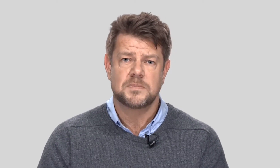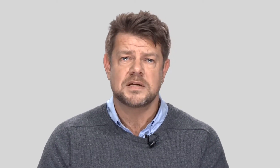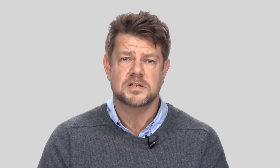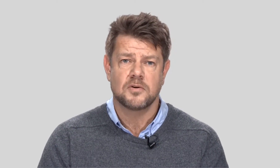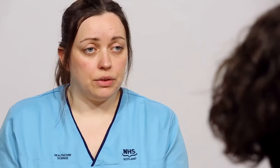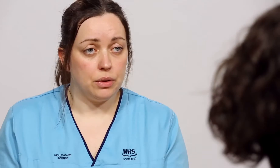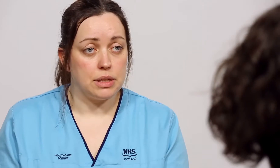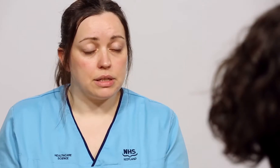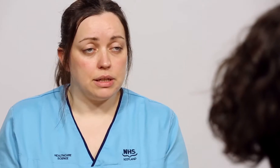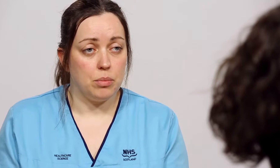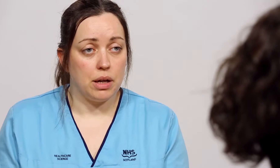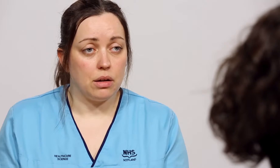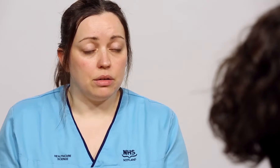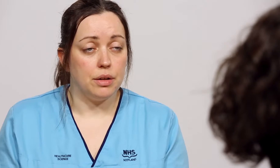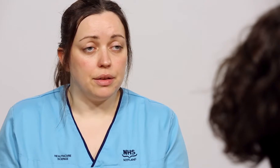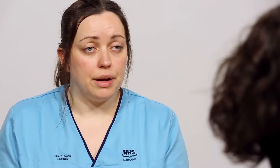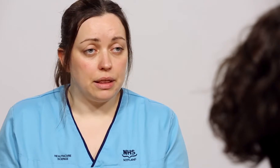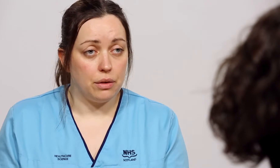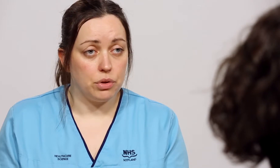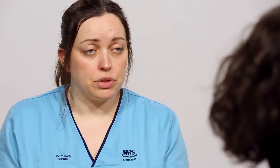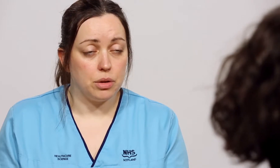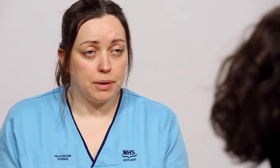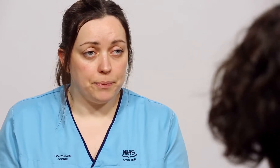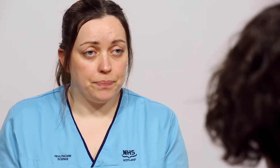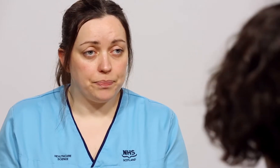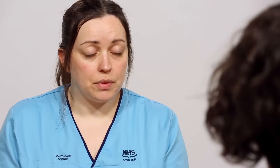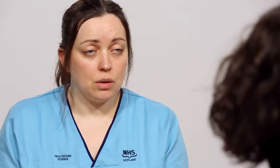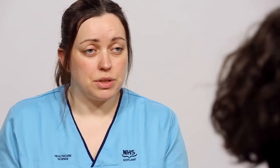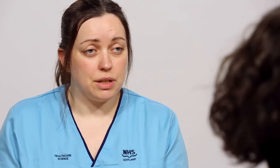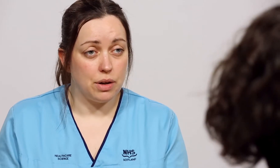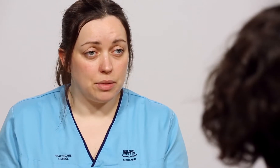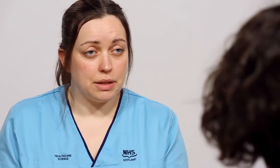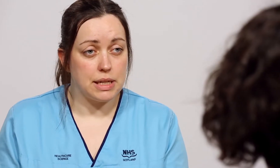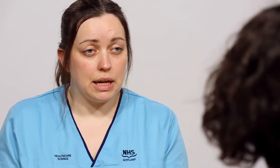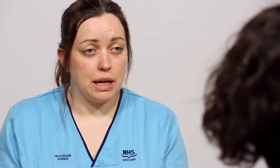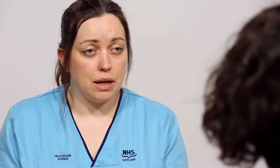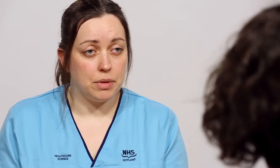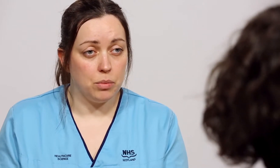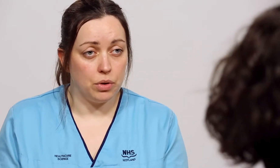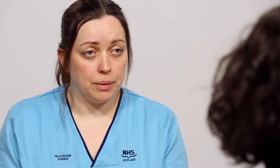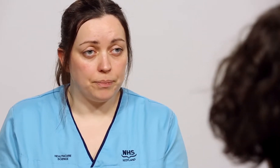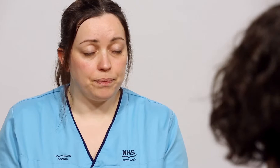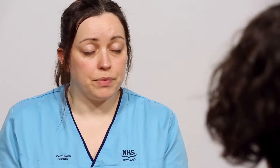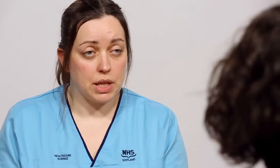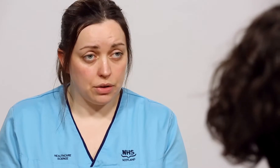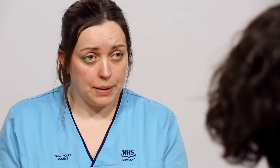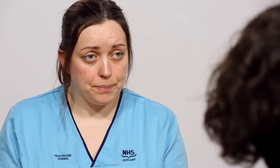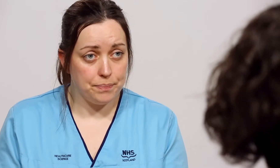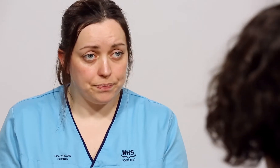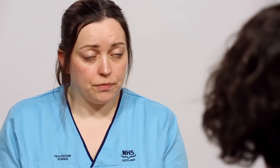Speak slowly. Even a good lip reader will only get around 30% of the information, so always check that